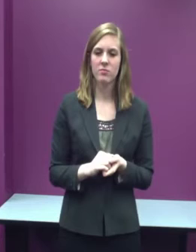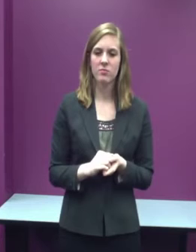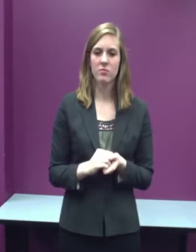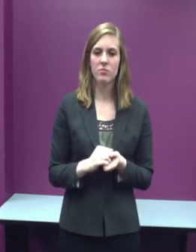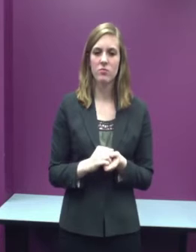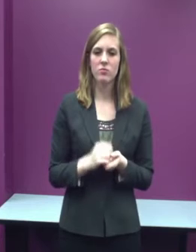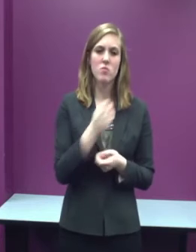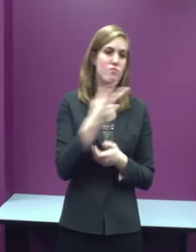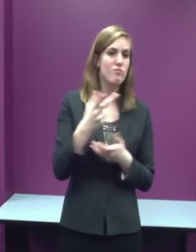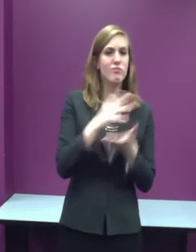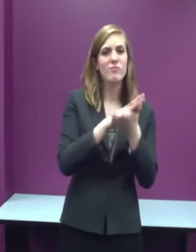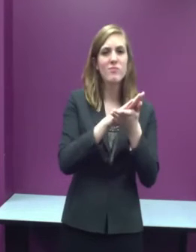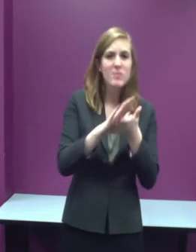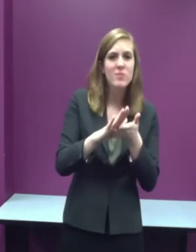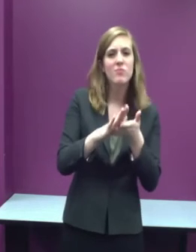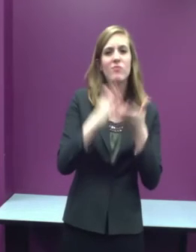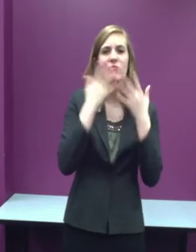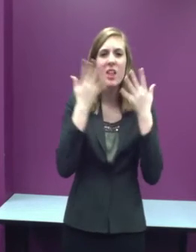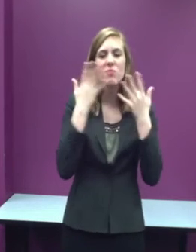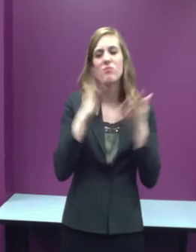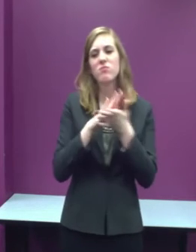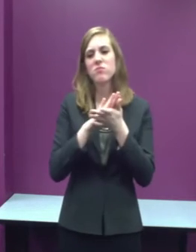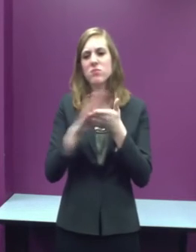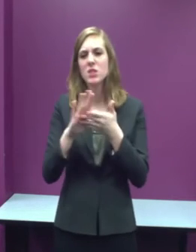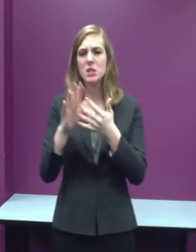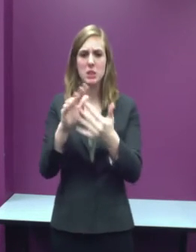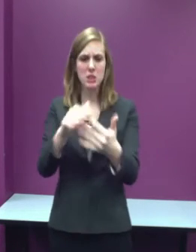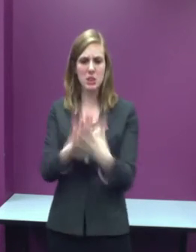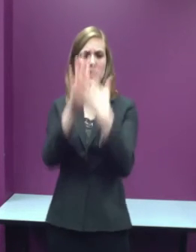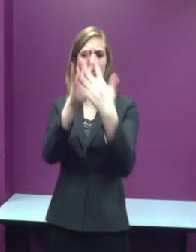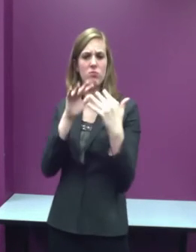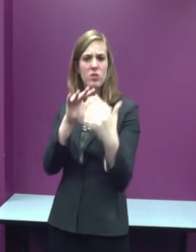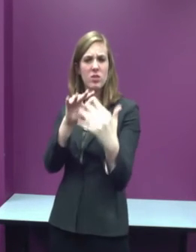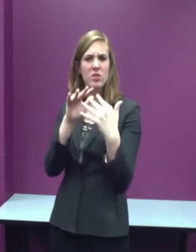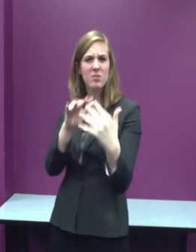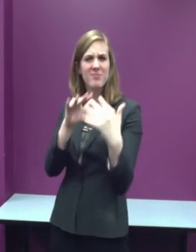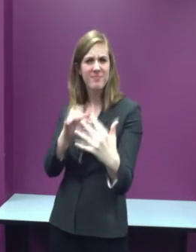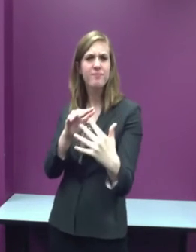The Teton Sioux were the most powerful tribe in the Middle Missouri.